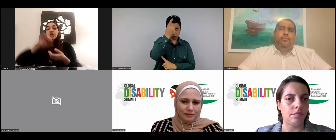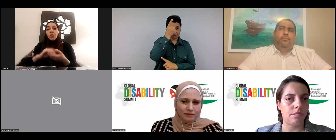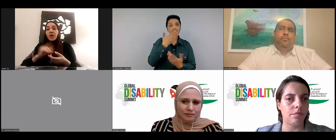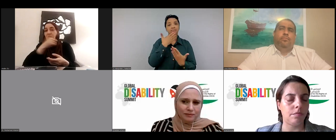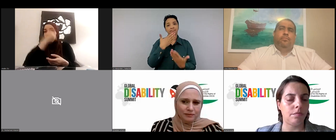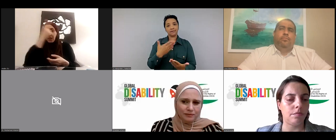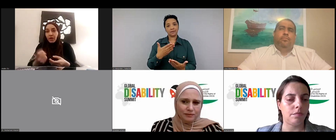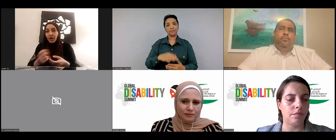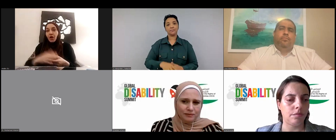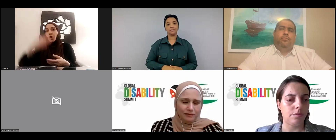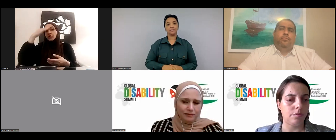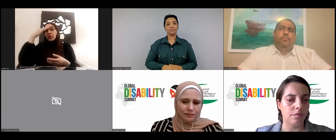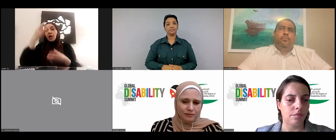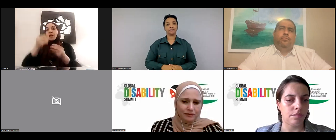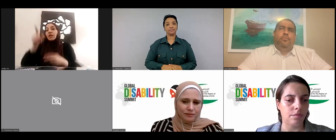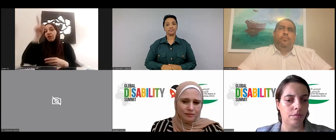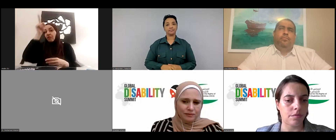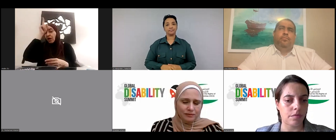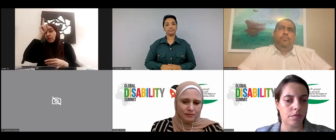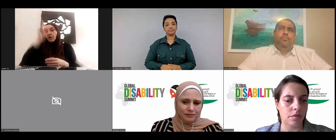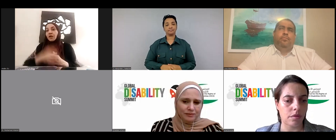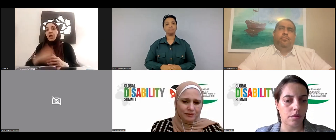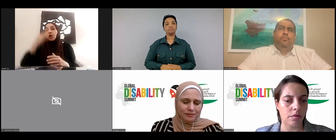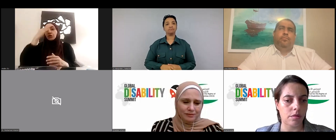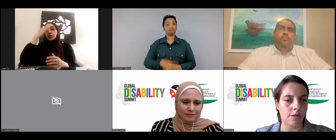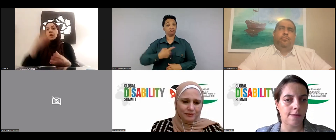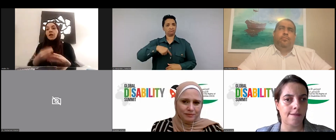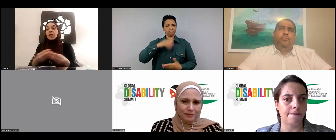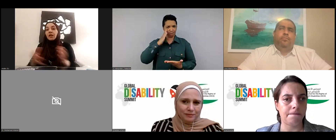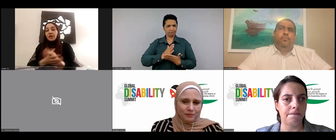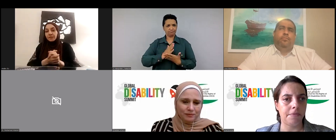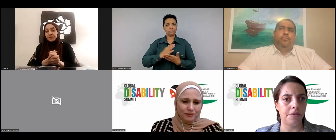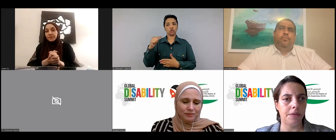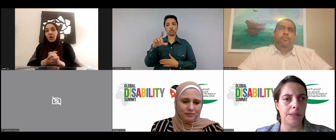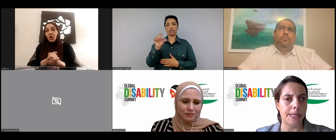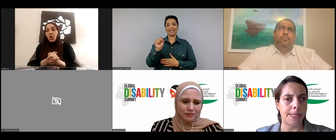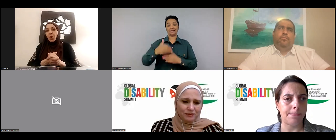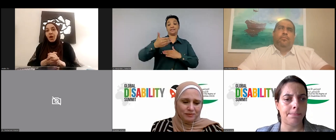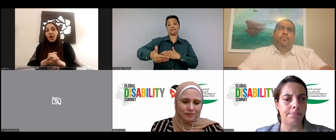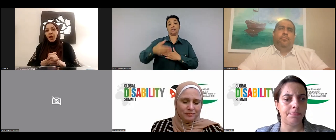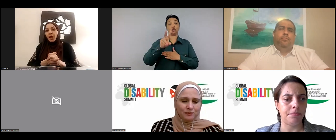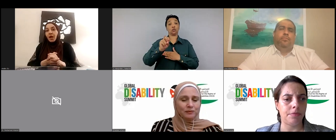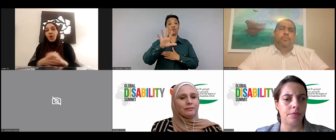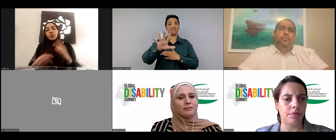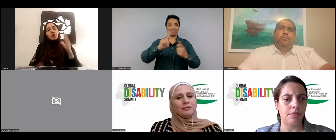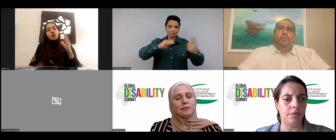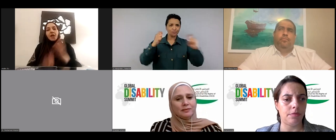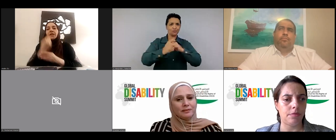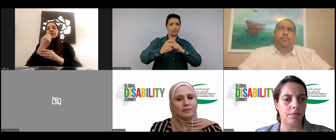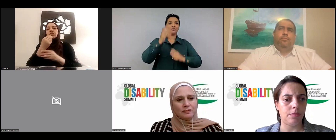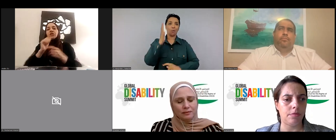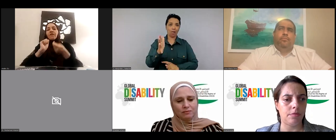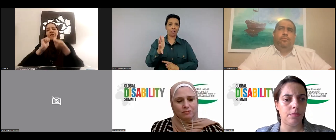And I'm sure that we will make a change in GDS 2025, and it's going to be really a